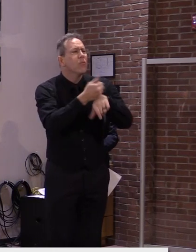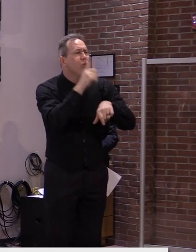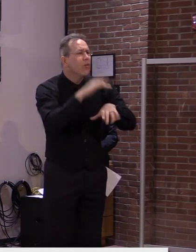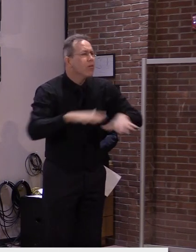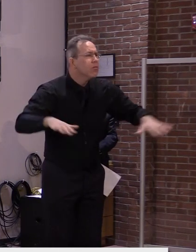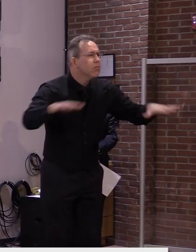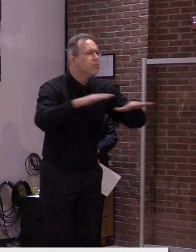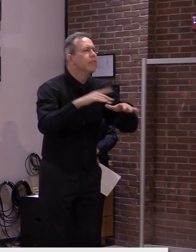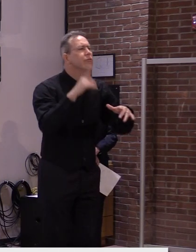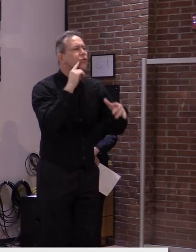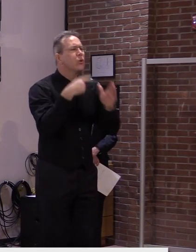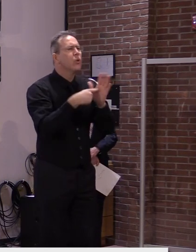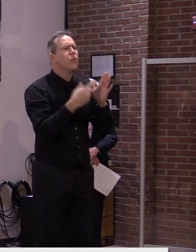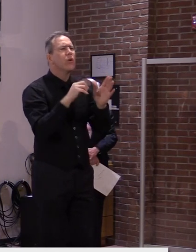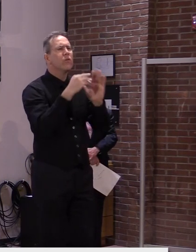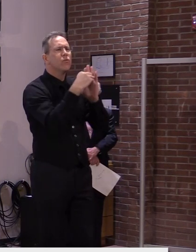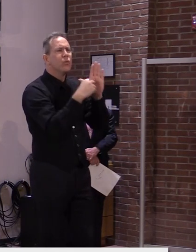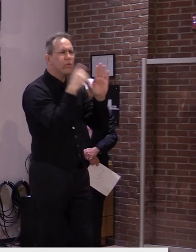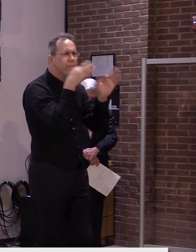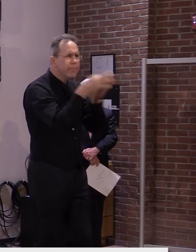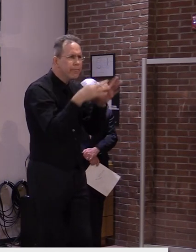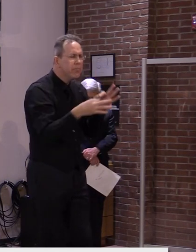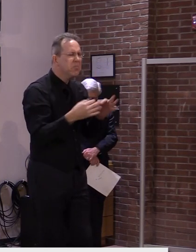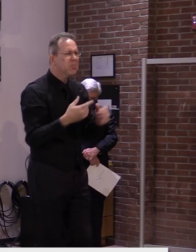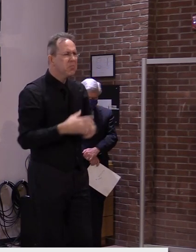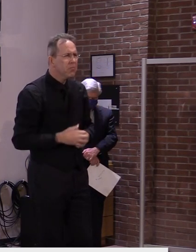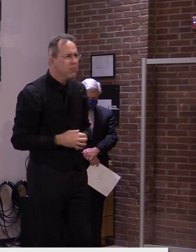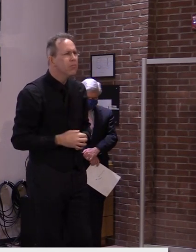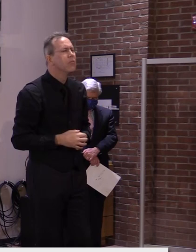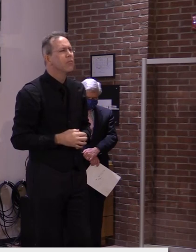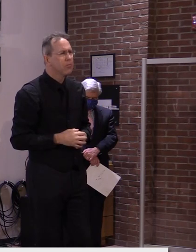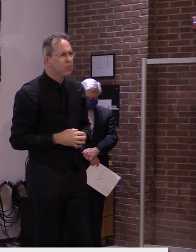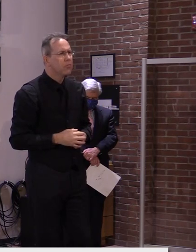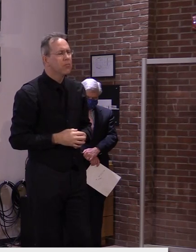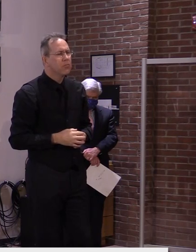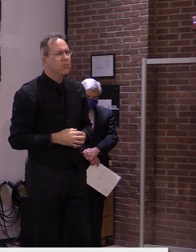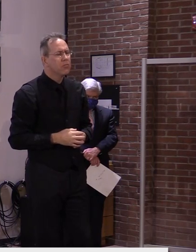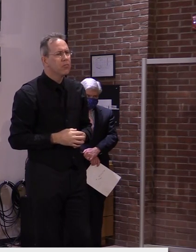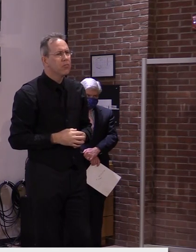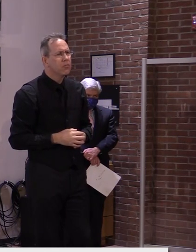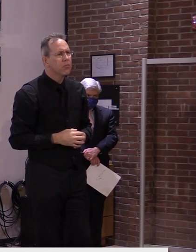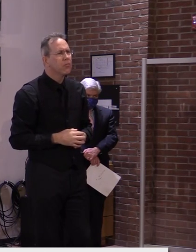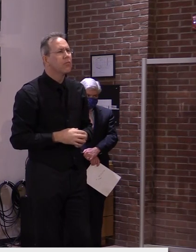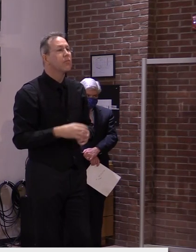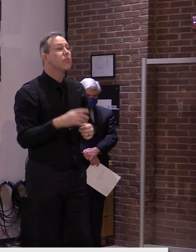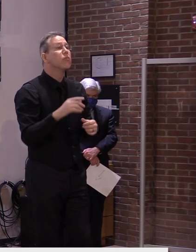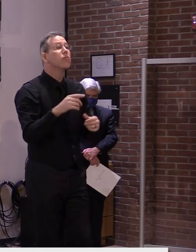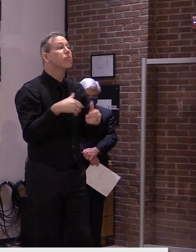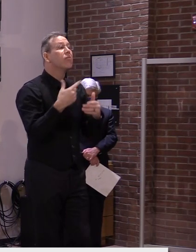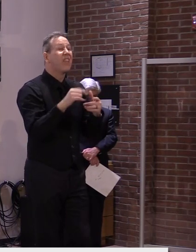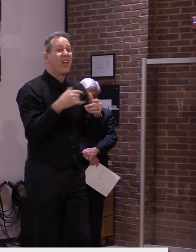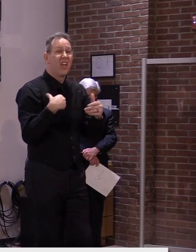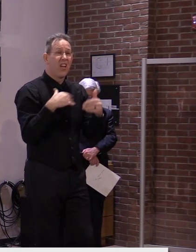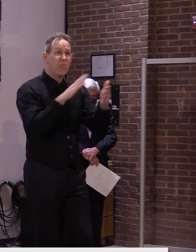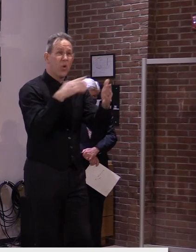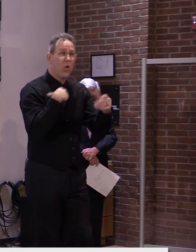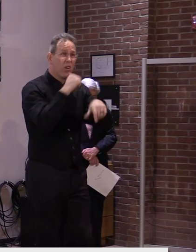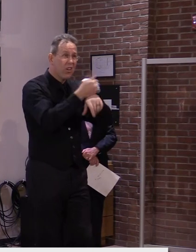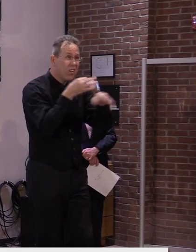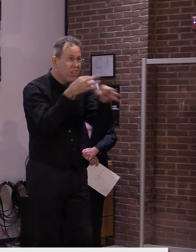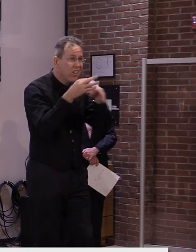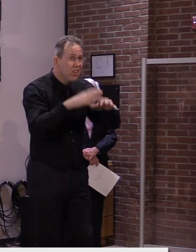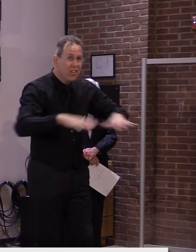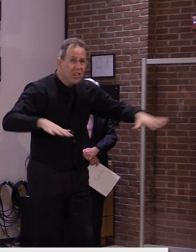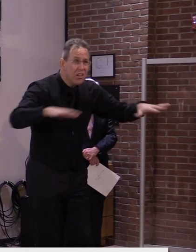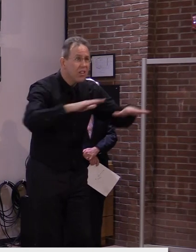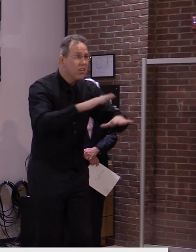will supersede and replace the current guidance. This approach will be helpful in making changes to the music guidance as we have more experience